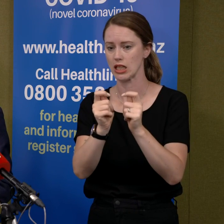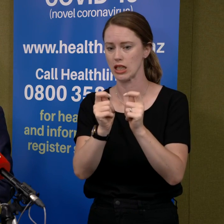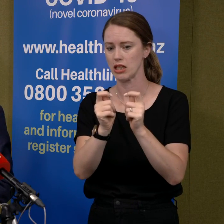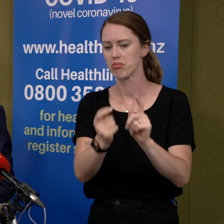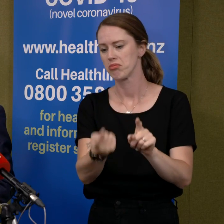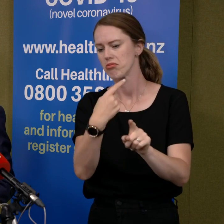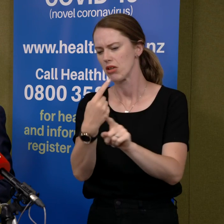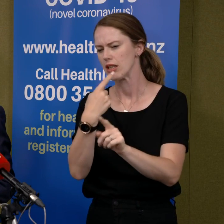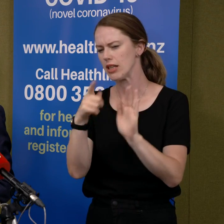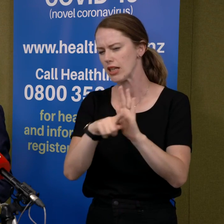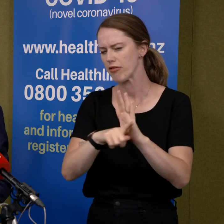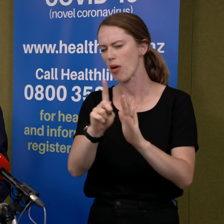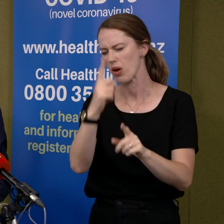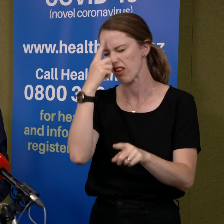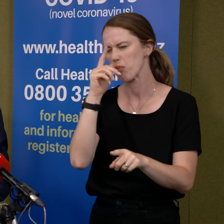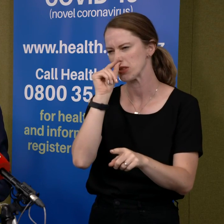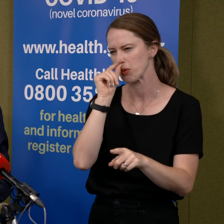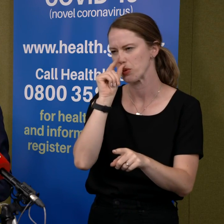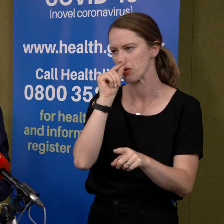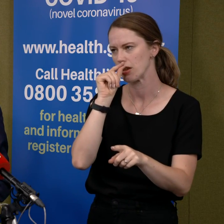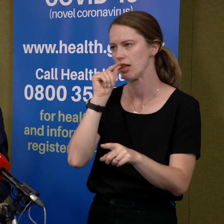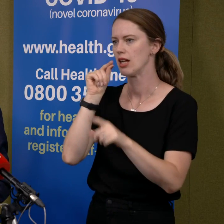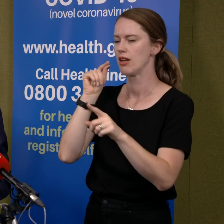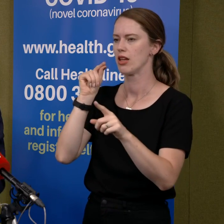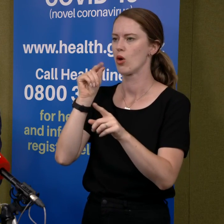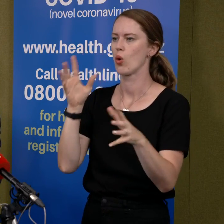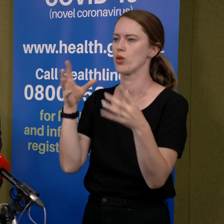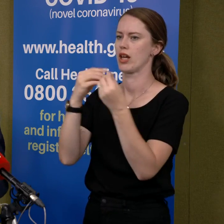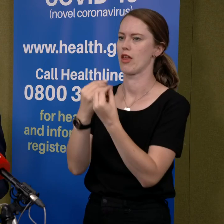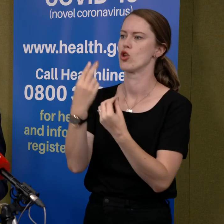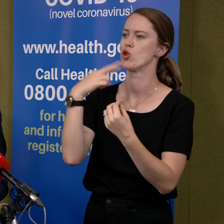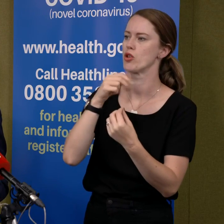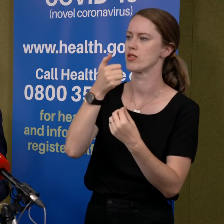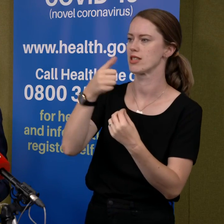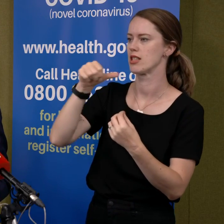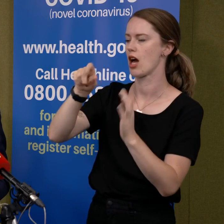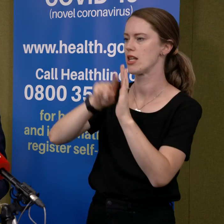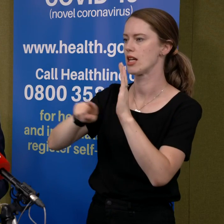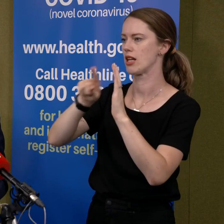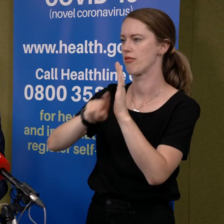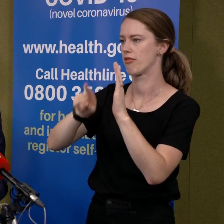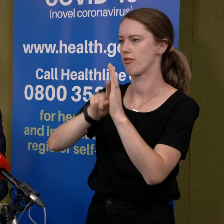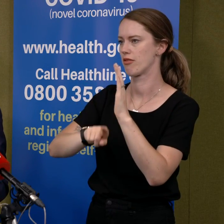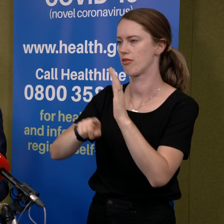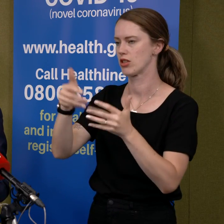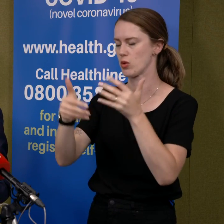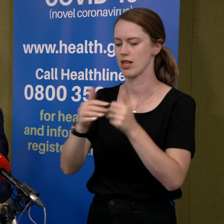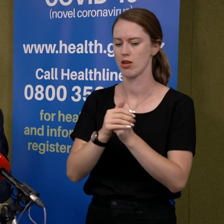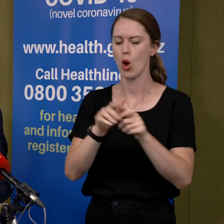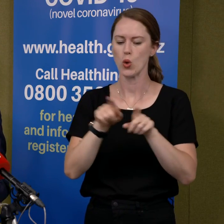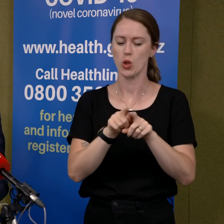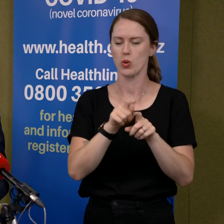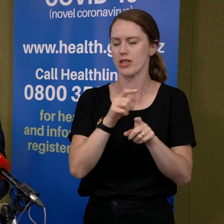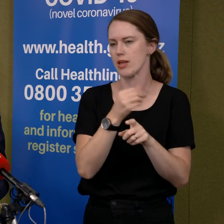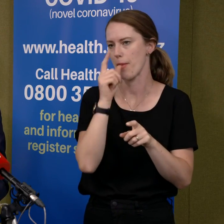returned negative, and those are part of 269 negative results, and there is a number of people who are undergoing testing